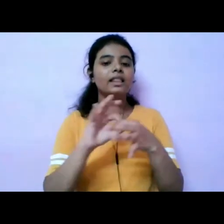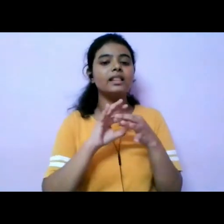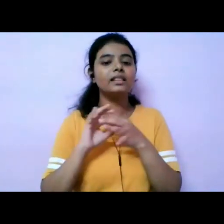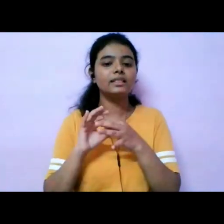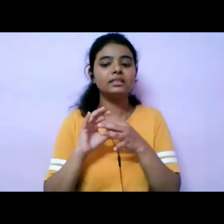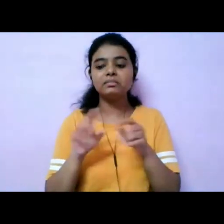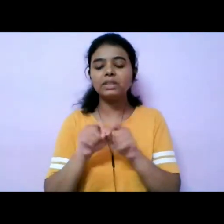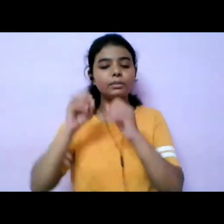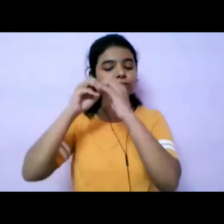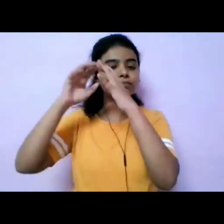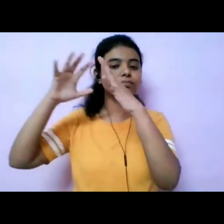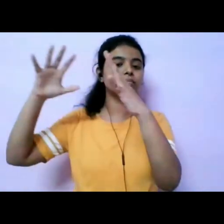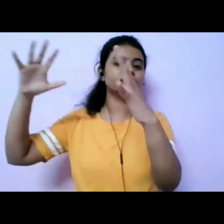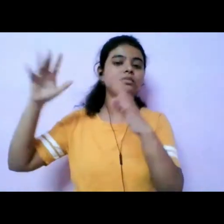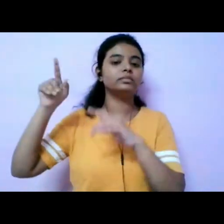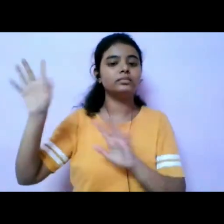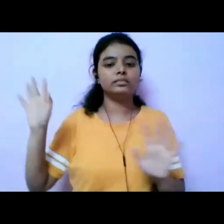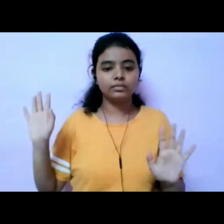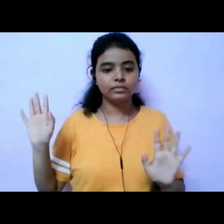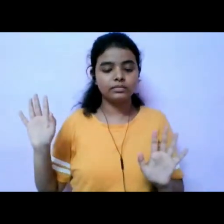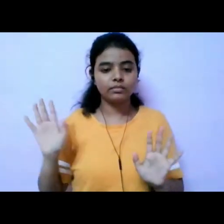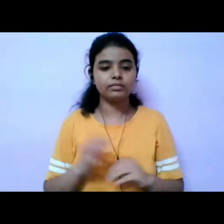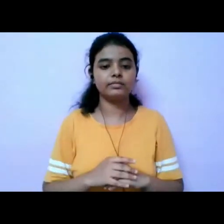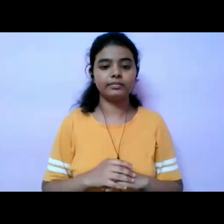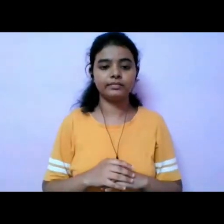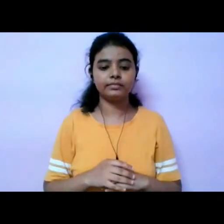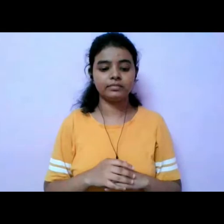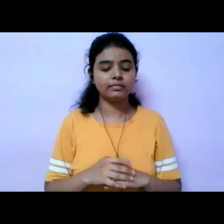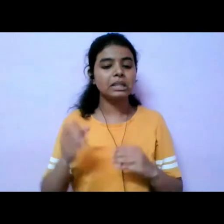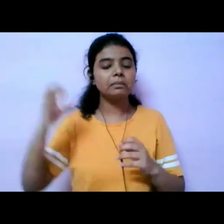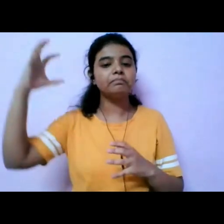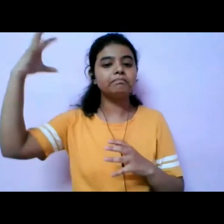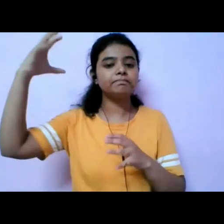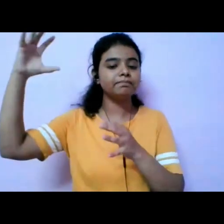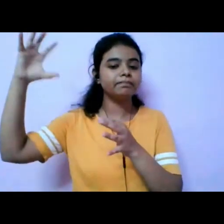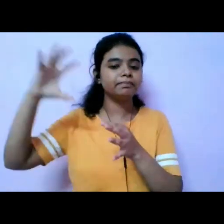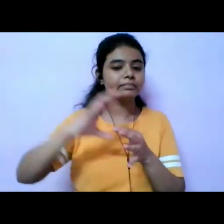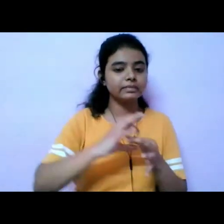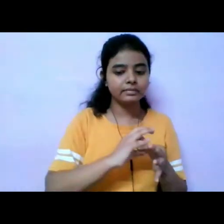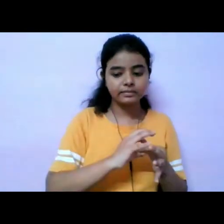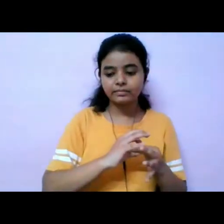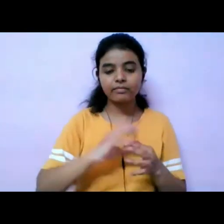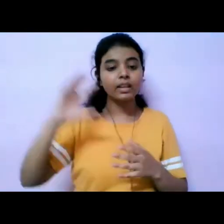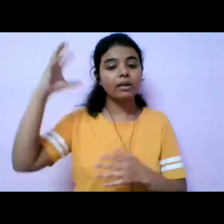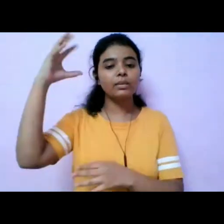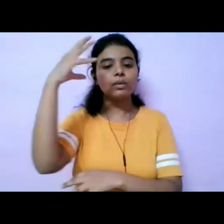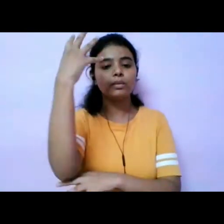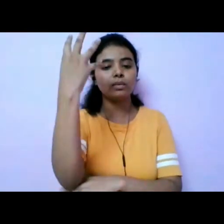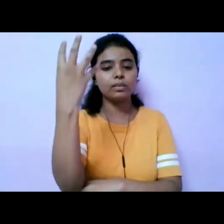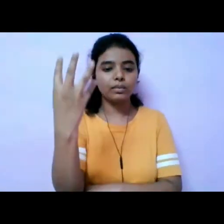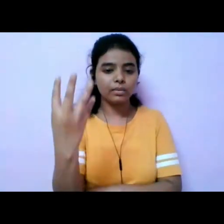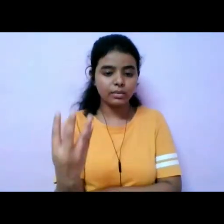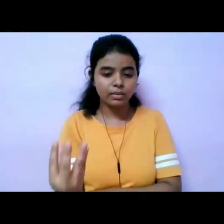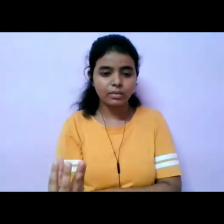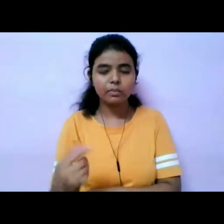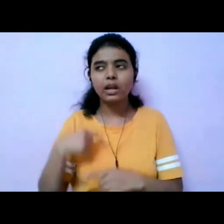of the grass blowing east against the source of the sun, in an hour before the sun's going down, whose